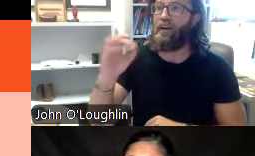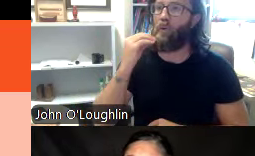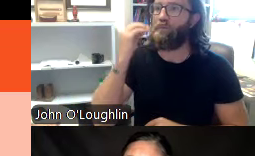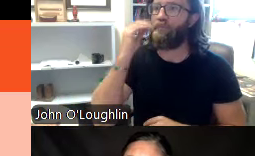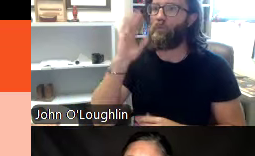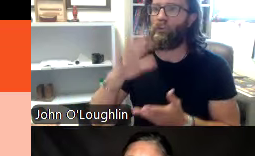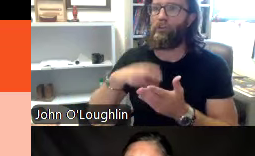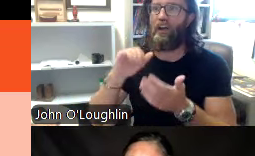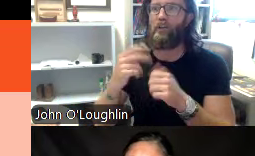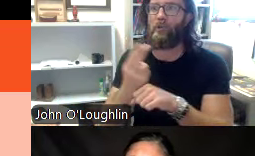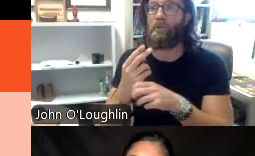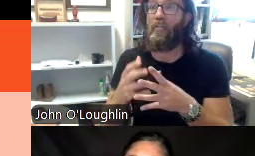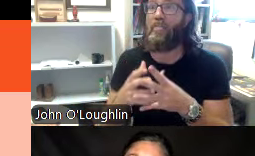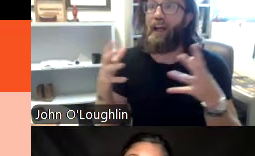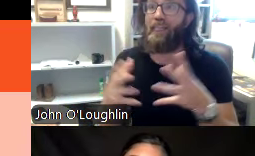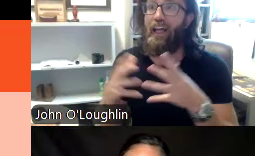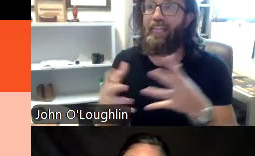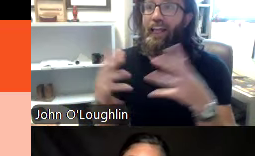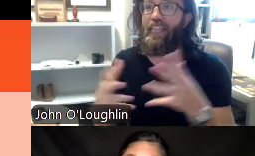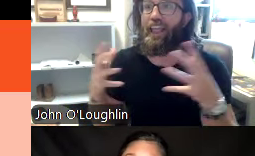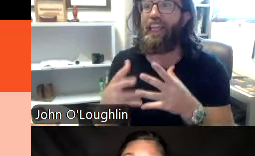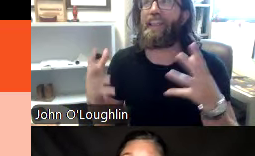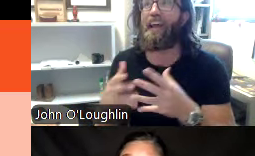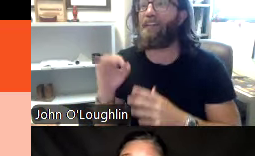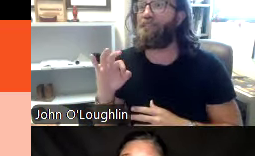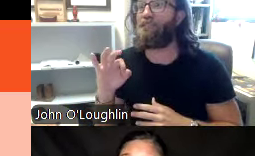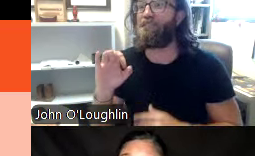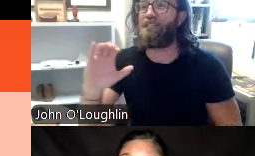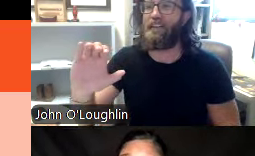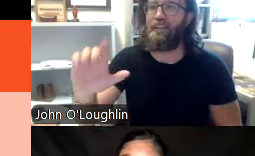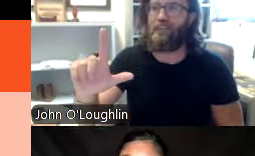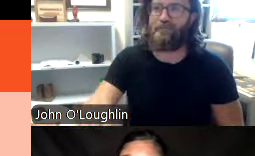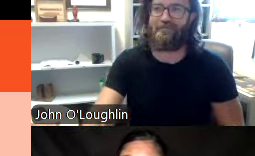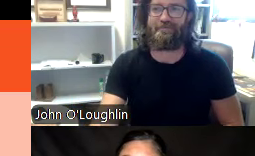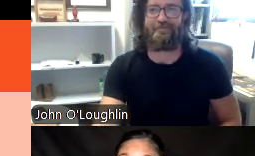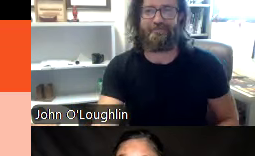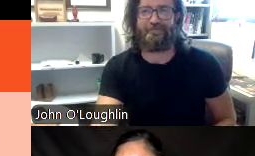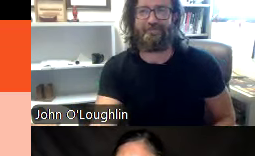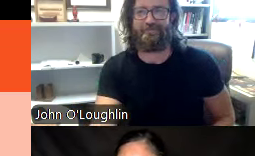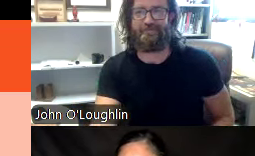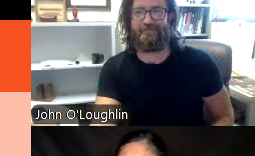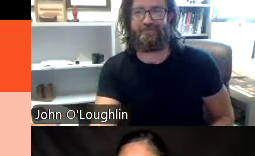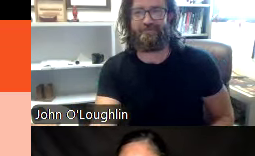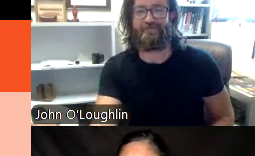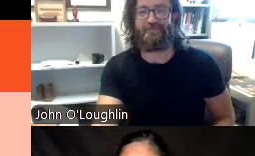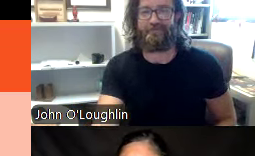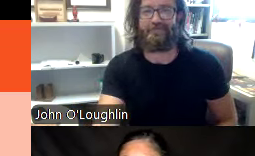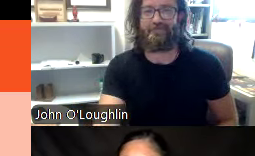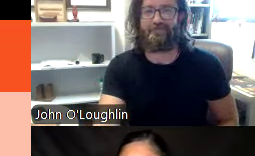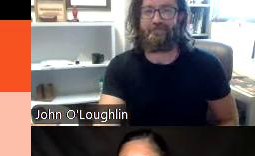8. Unit 9, you're talking about your home. You're going to use a lot of